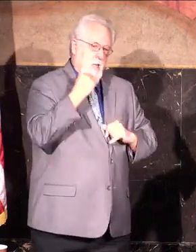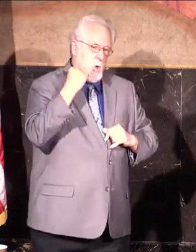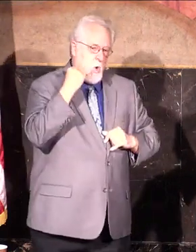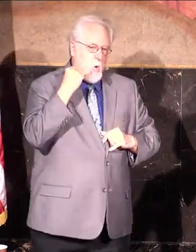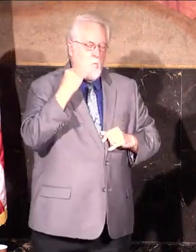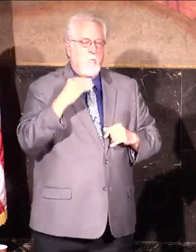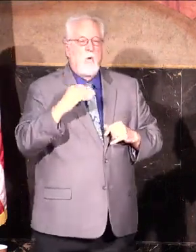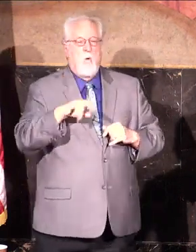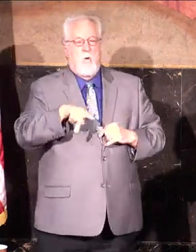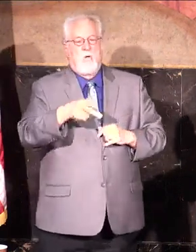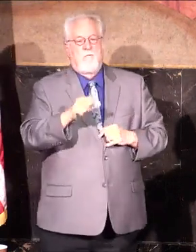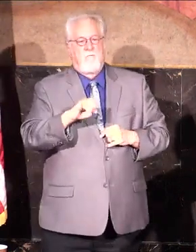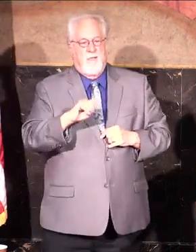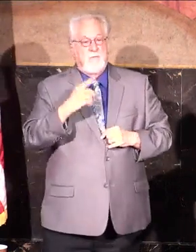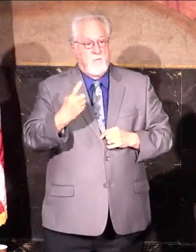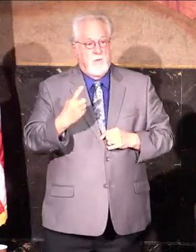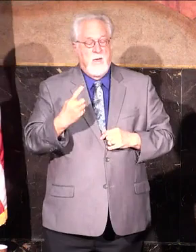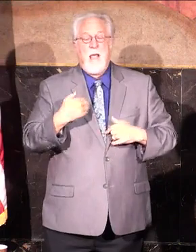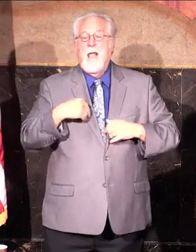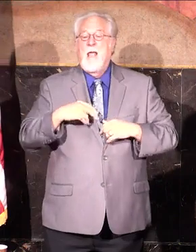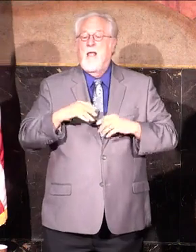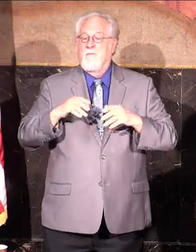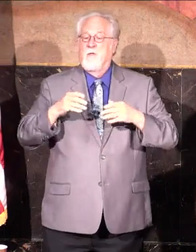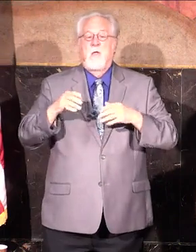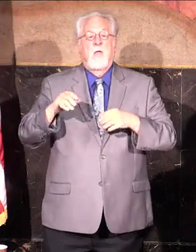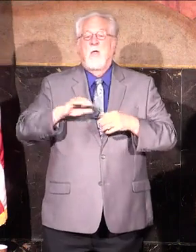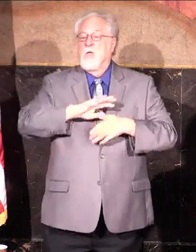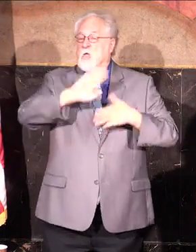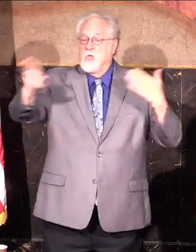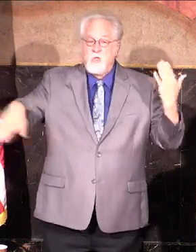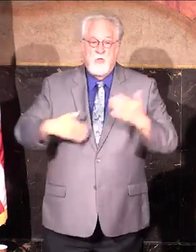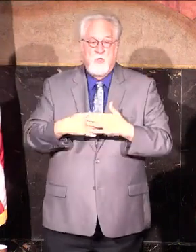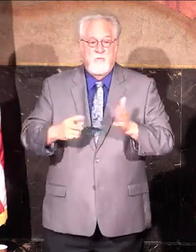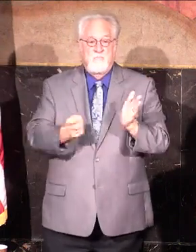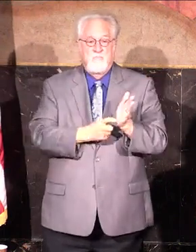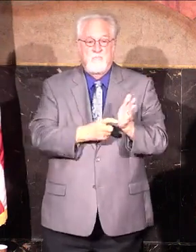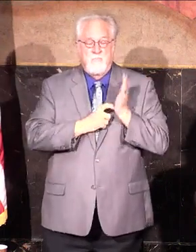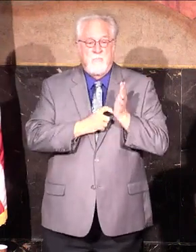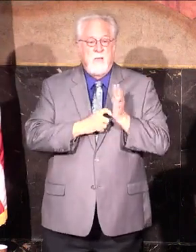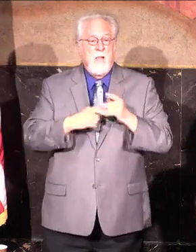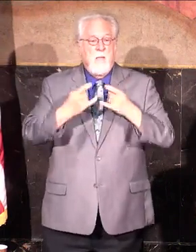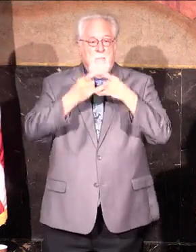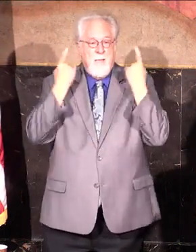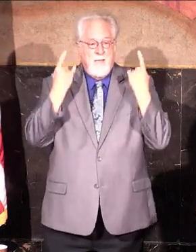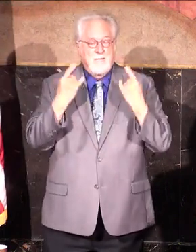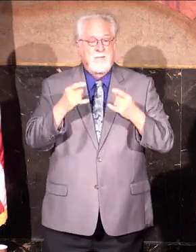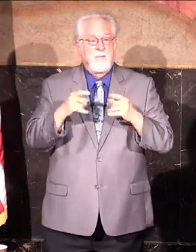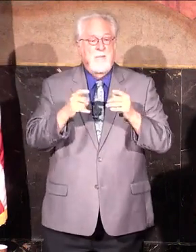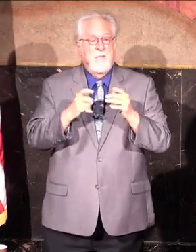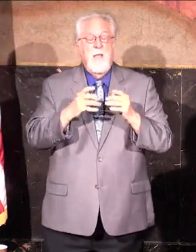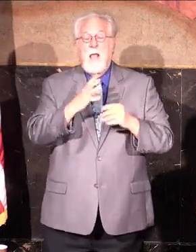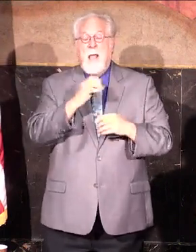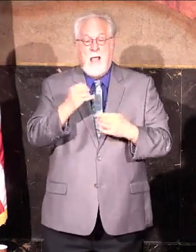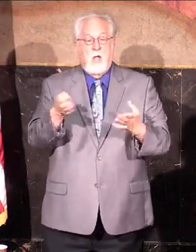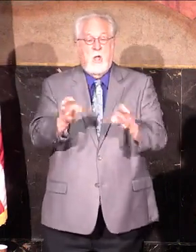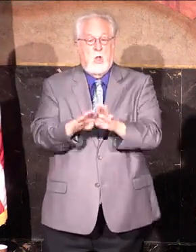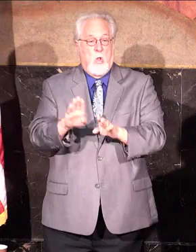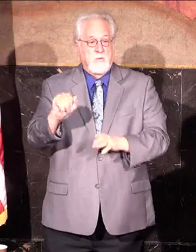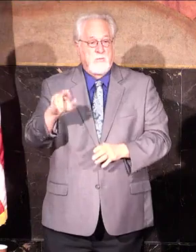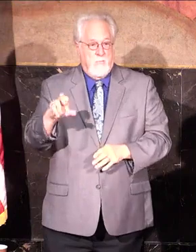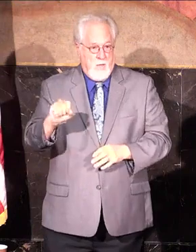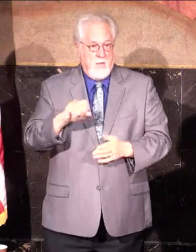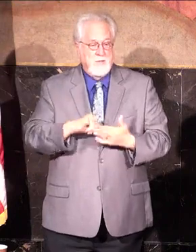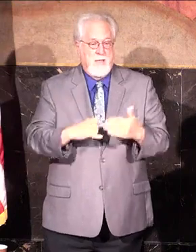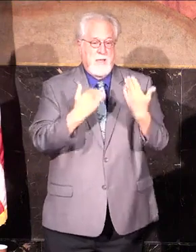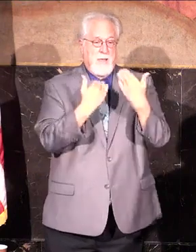phase one is to have a universal mask mandate, to close bars, and to limit gathering sizes. That's precisely what